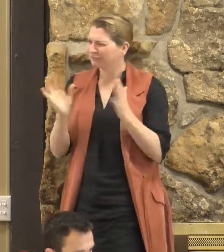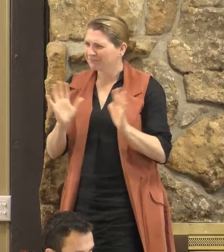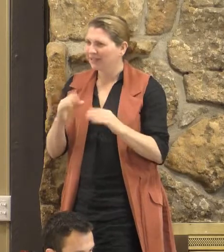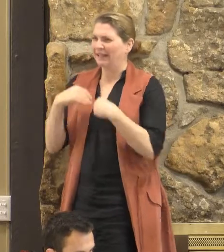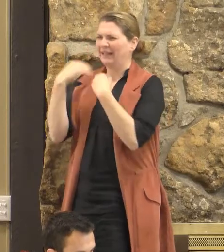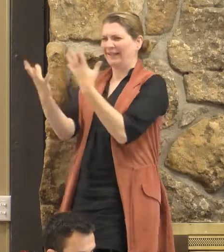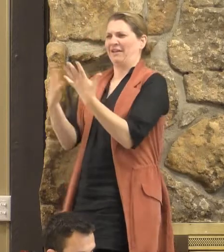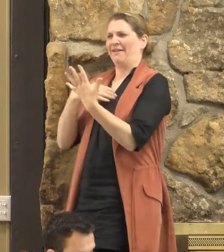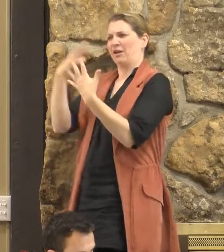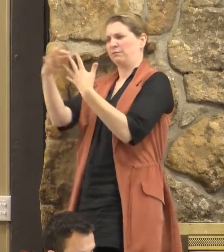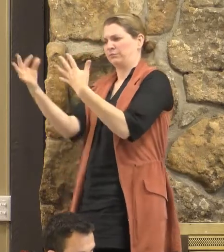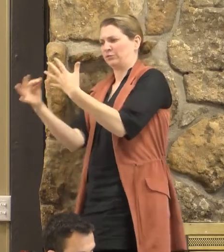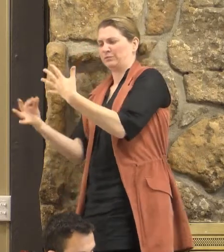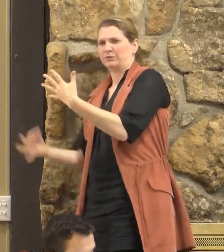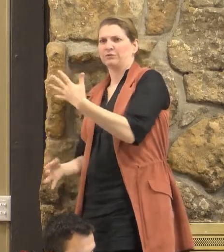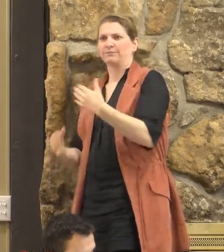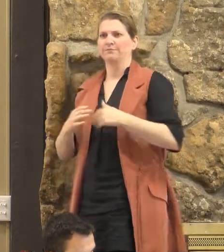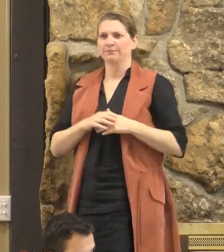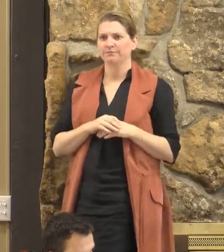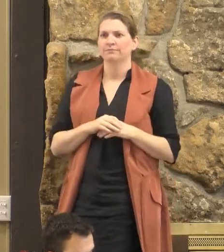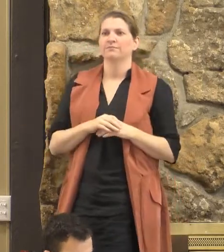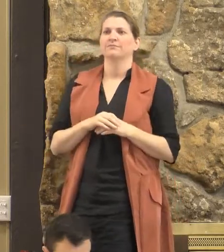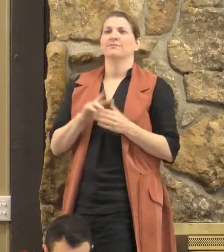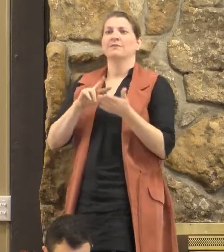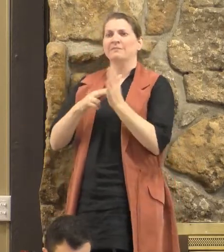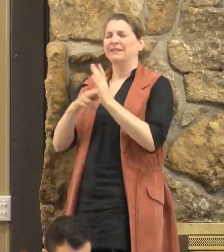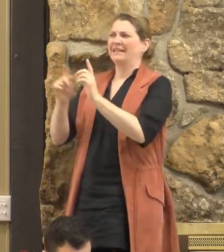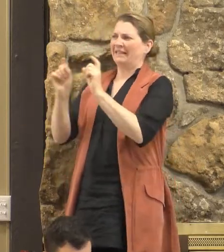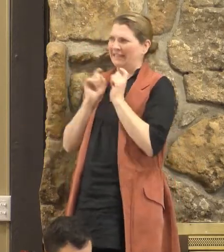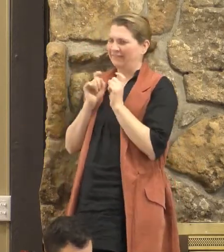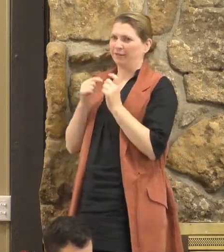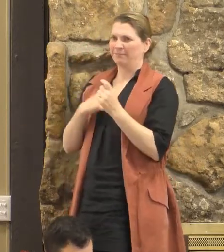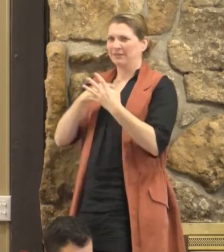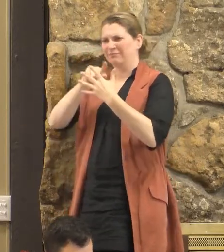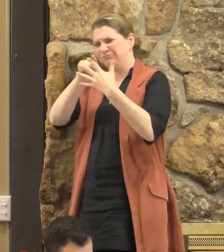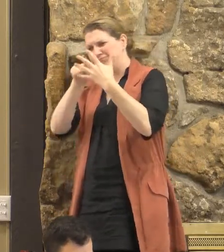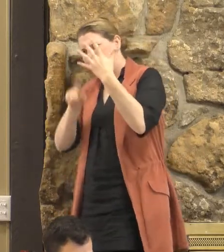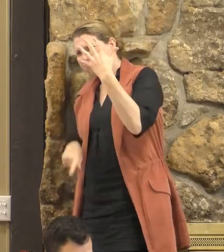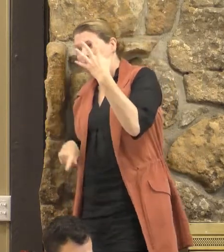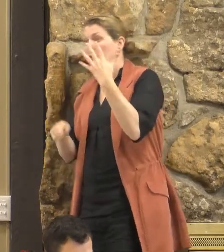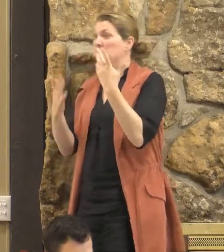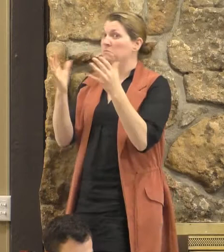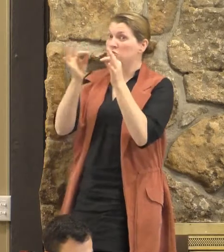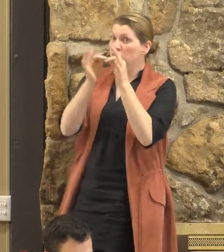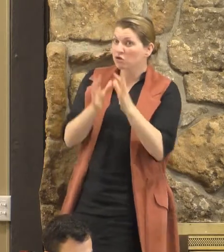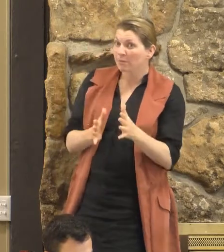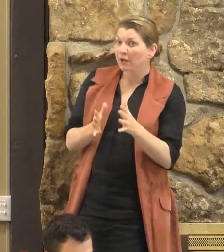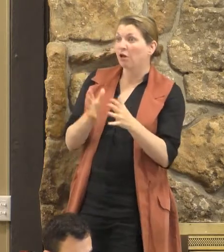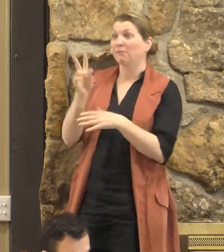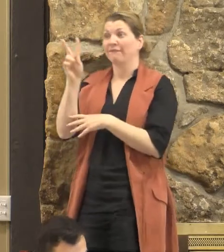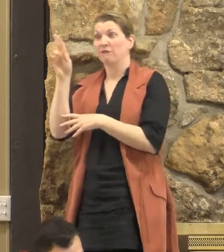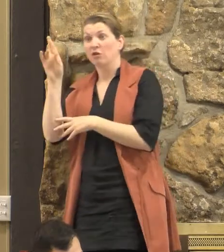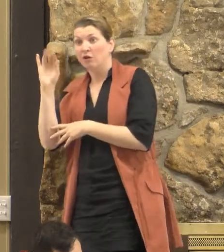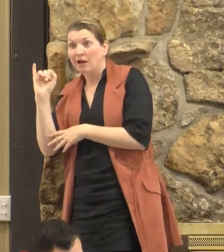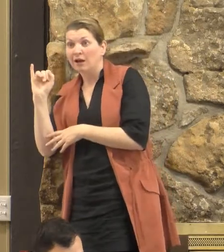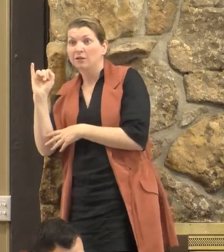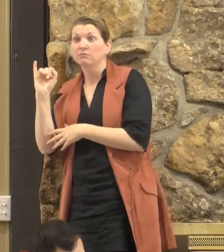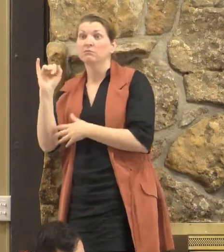those options of an interpreter or VRI or CART, that's the most important